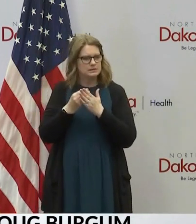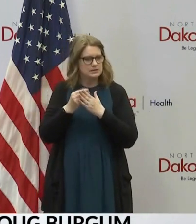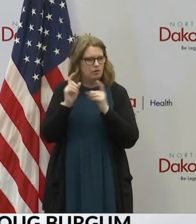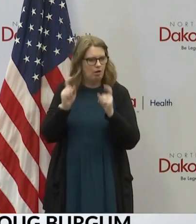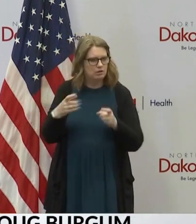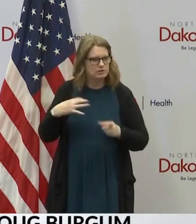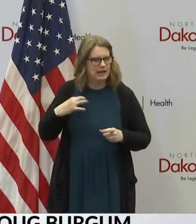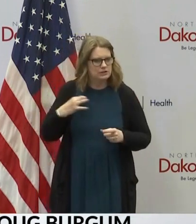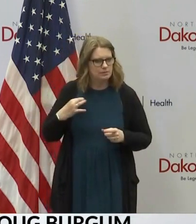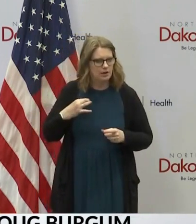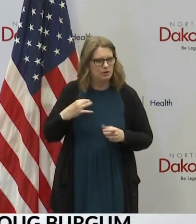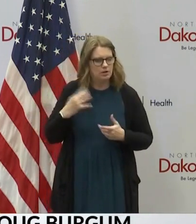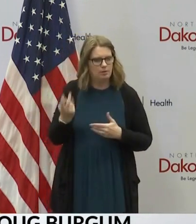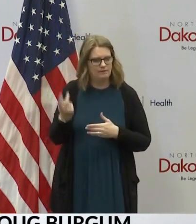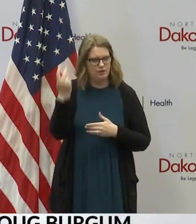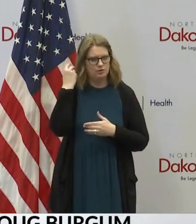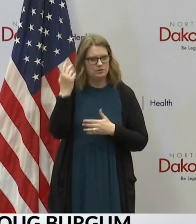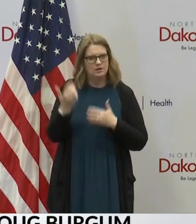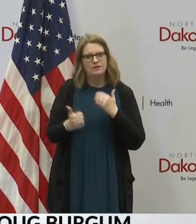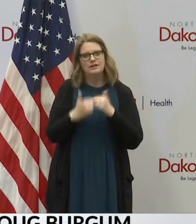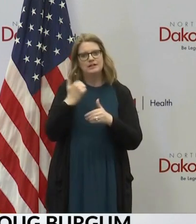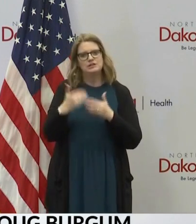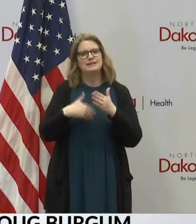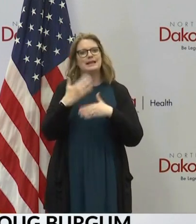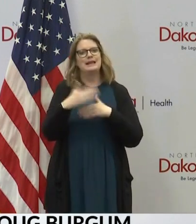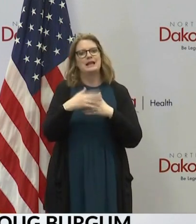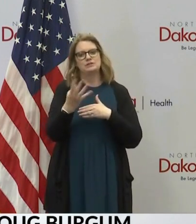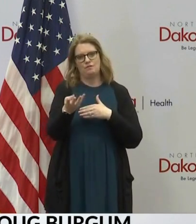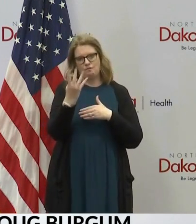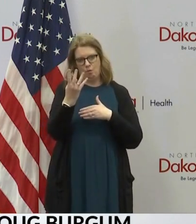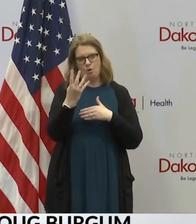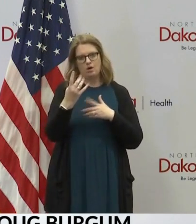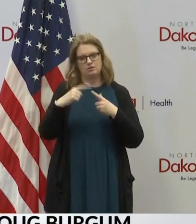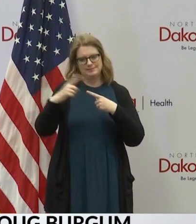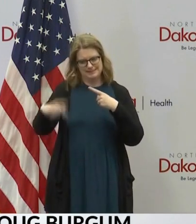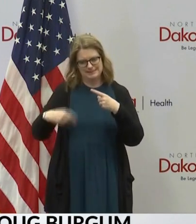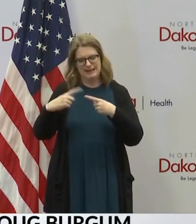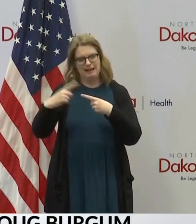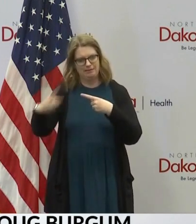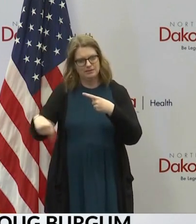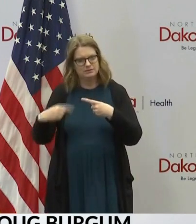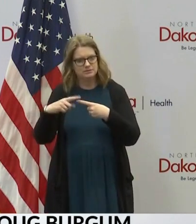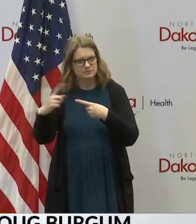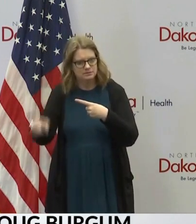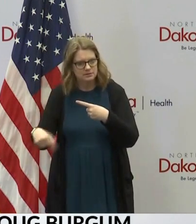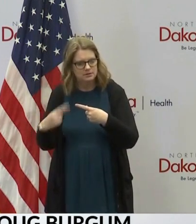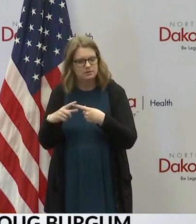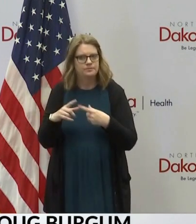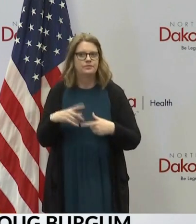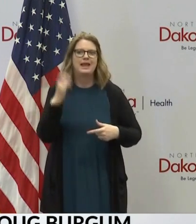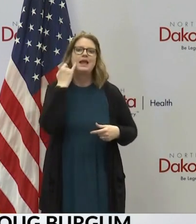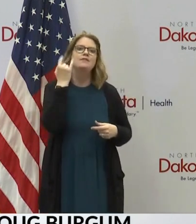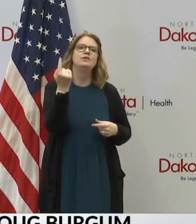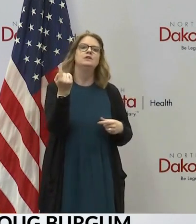scholarship eligibility reviews for each of the next 4 scholarship review cycles. So if you're someone who might